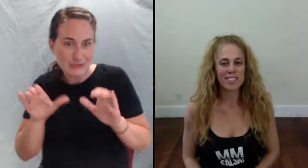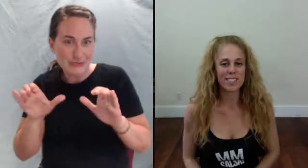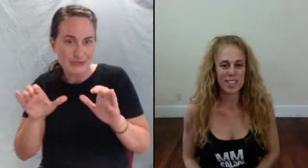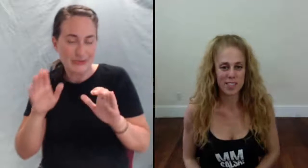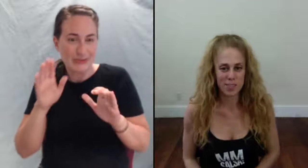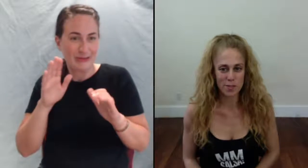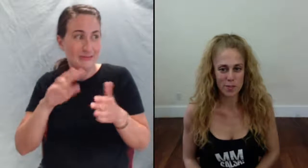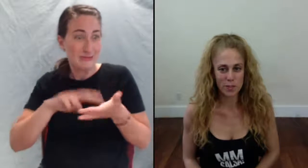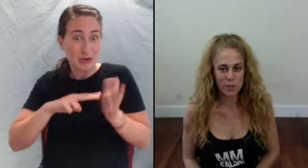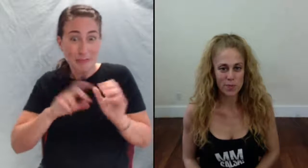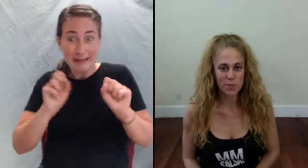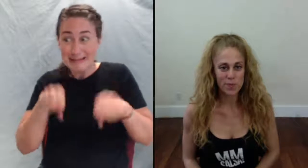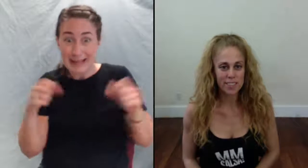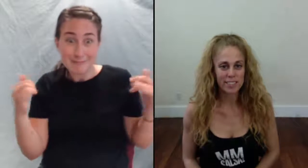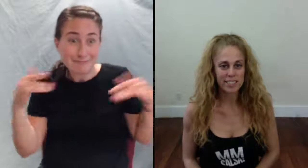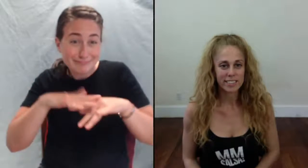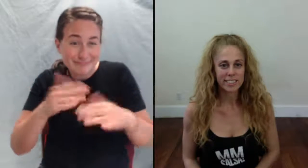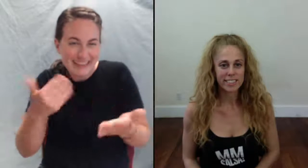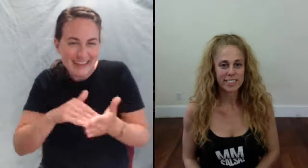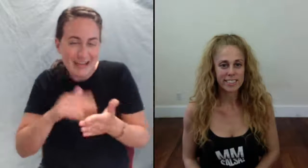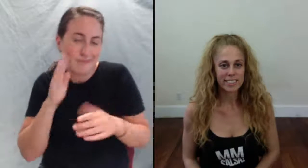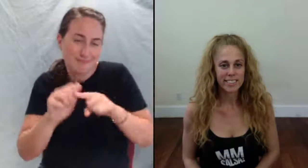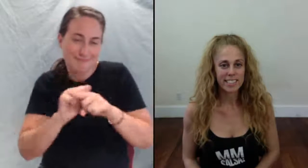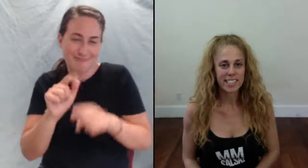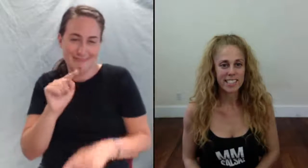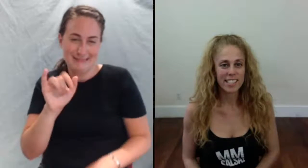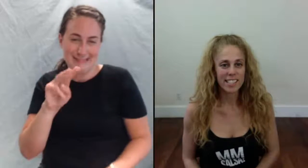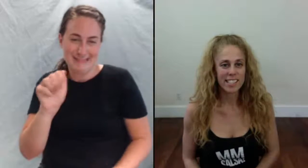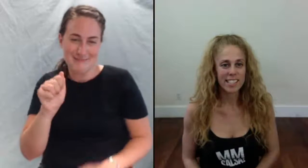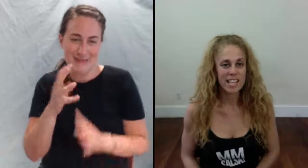Timba lines together in the future.